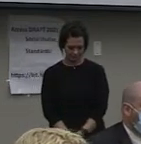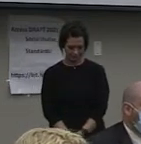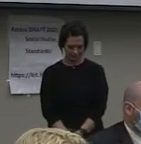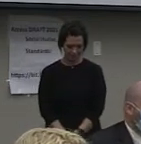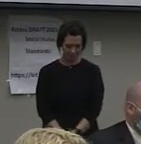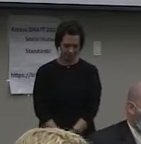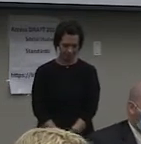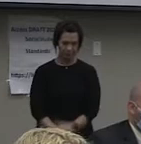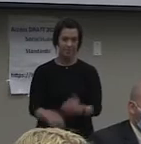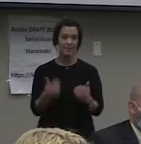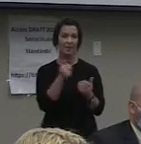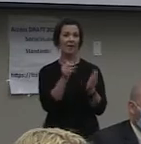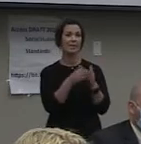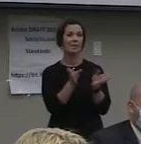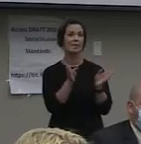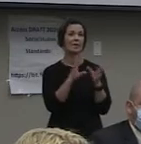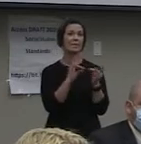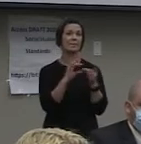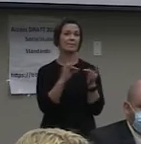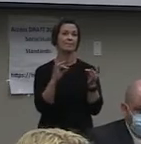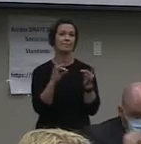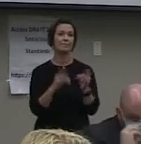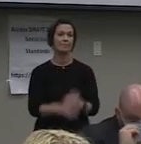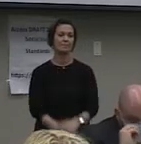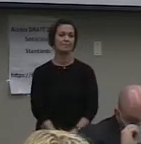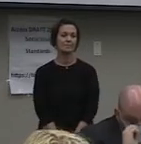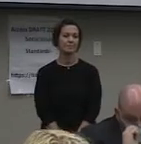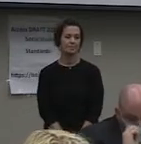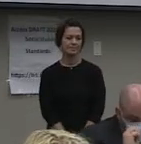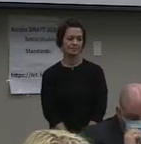Okay, do we have any public comment?